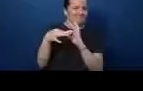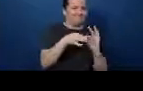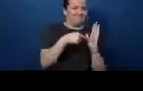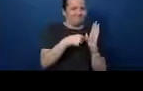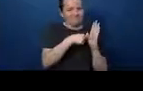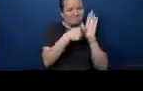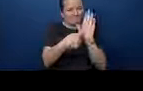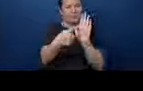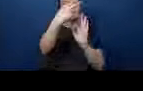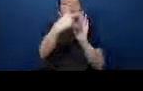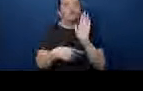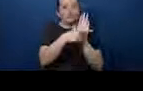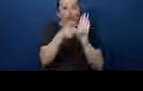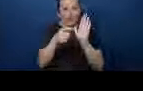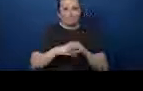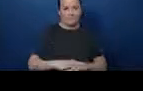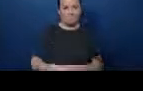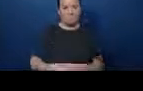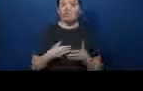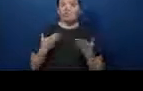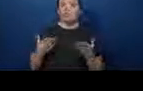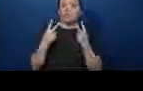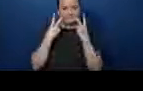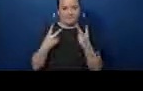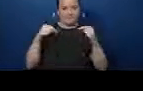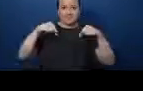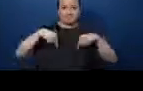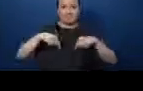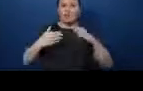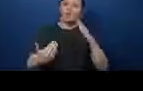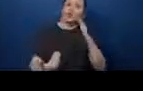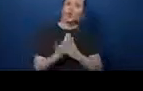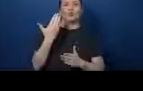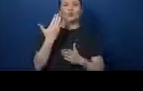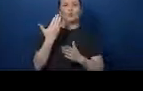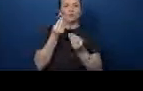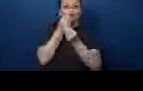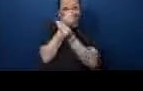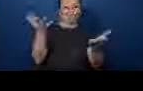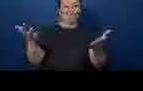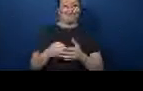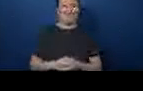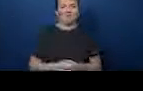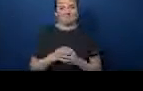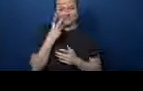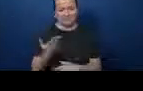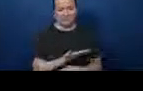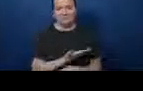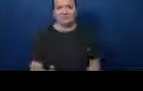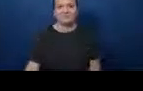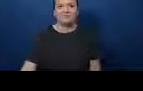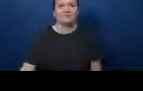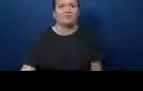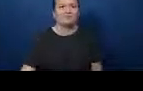So today we actually launch this new technical brief. You can see the cover page on the screen.